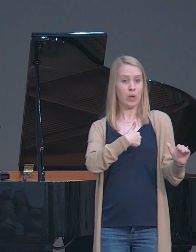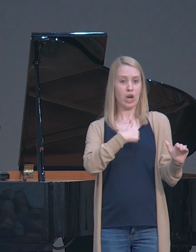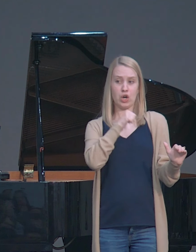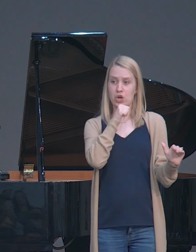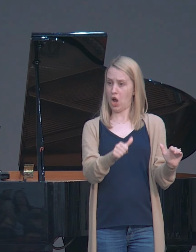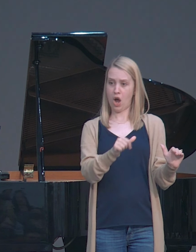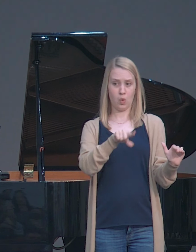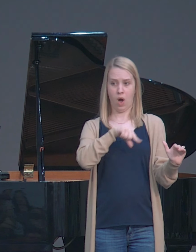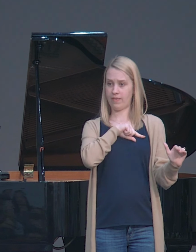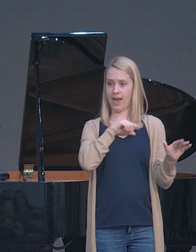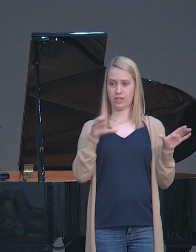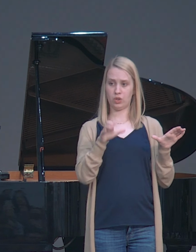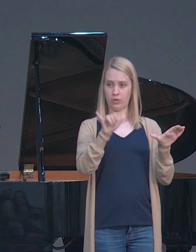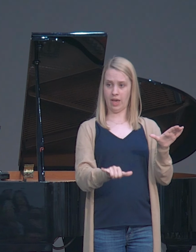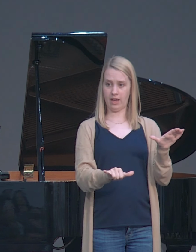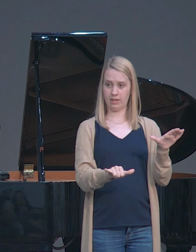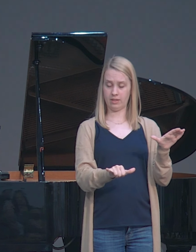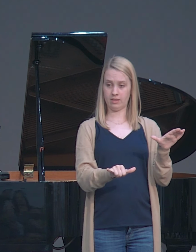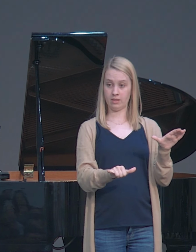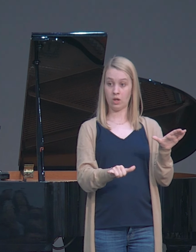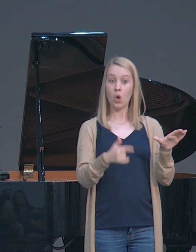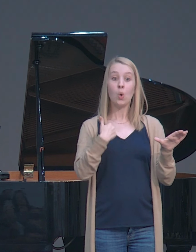actually commanded